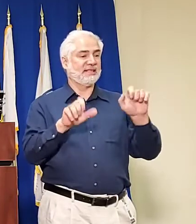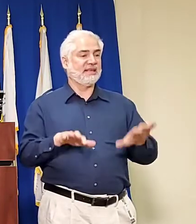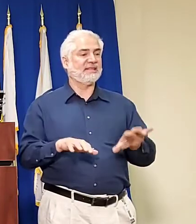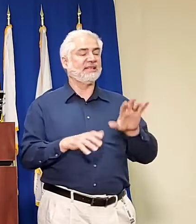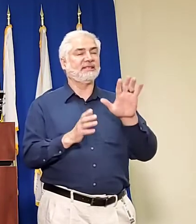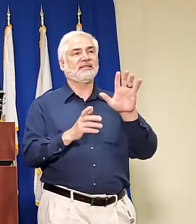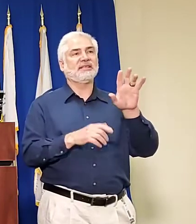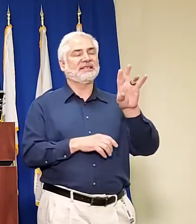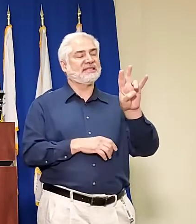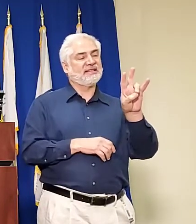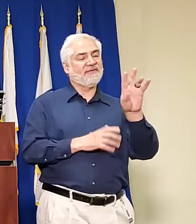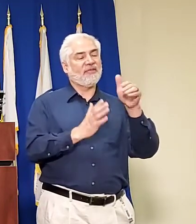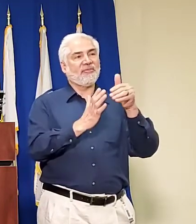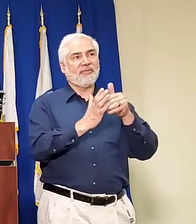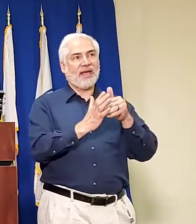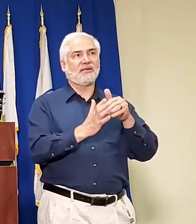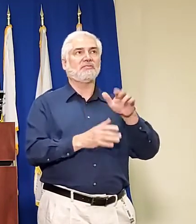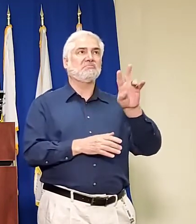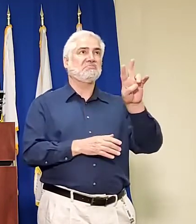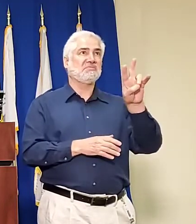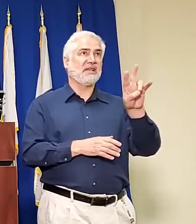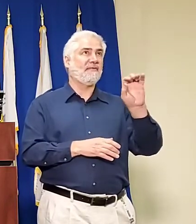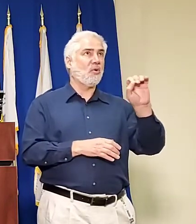7,007 individuals in Shelby County.